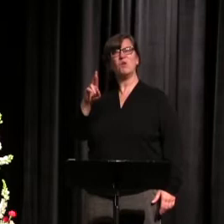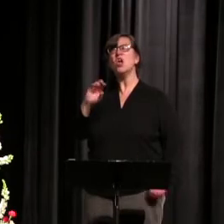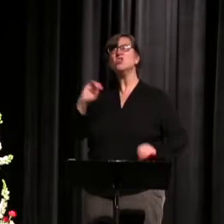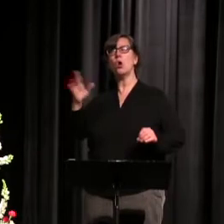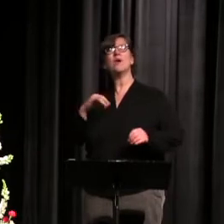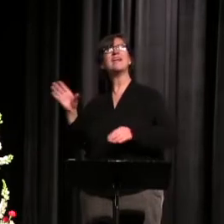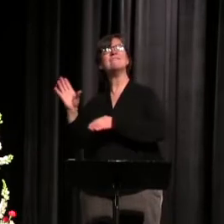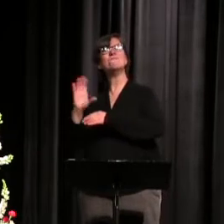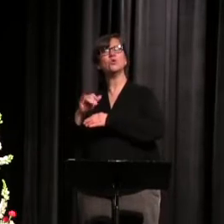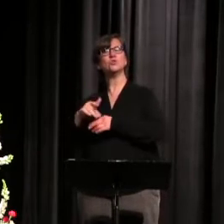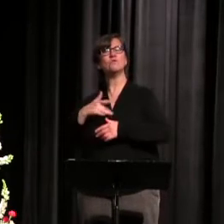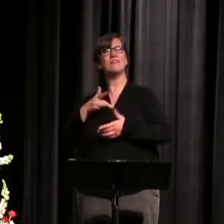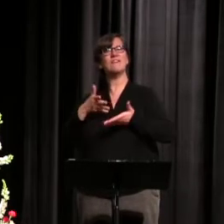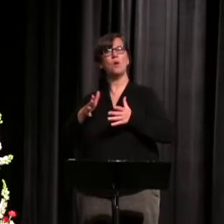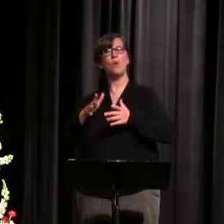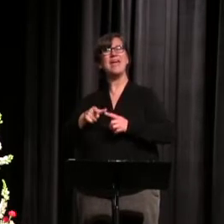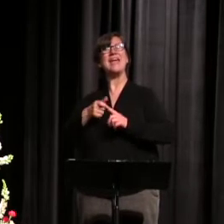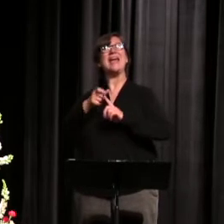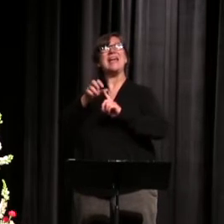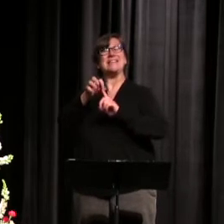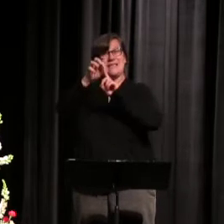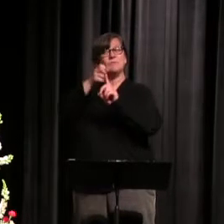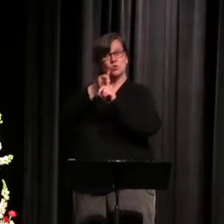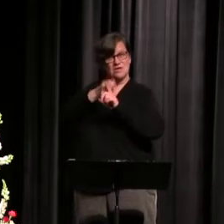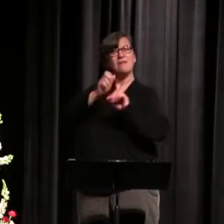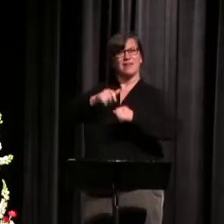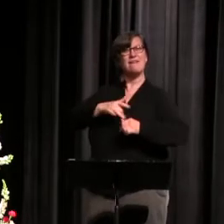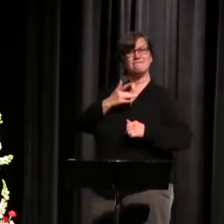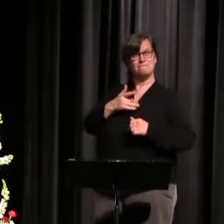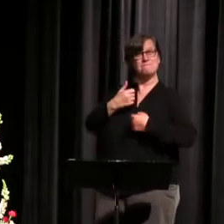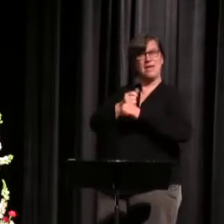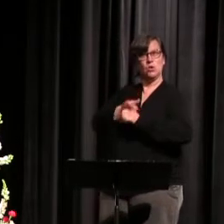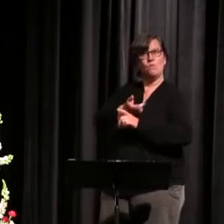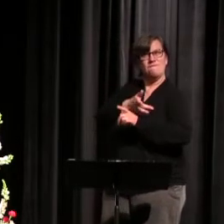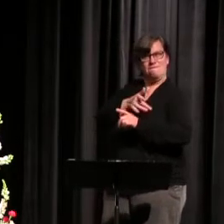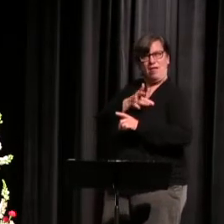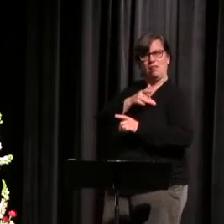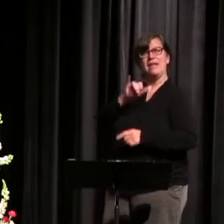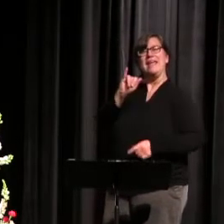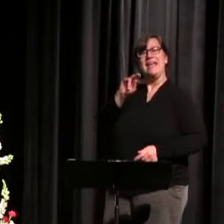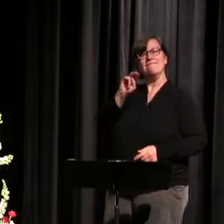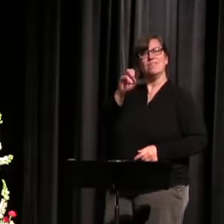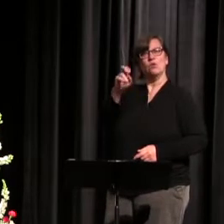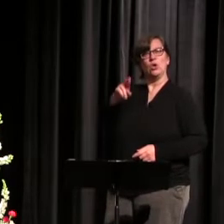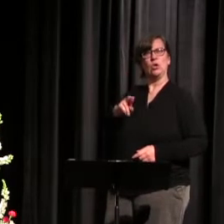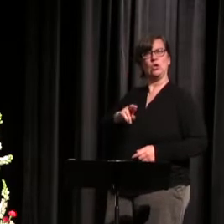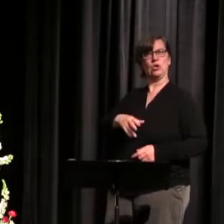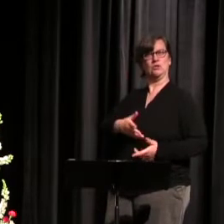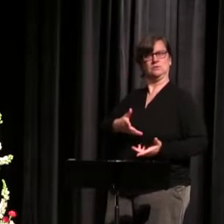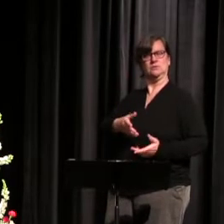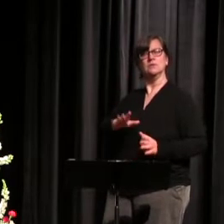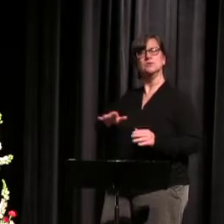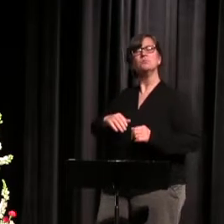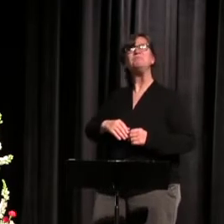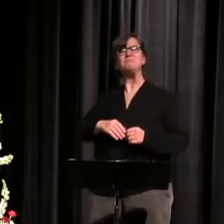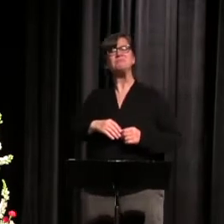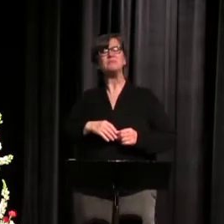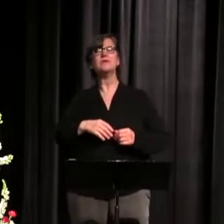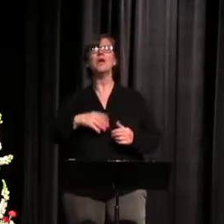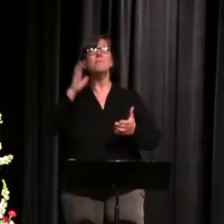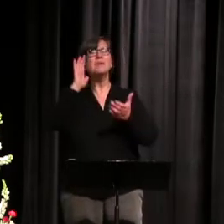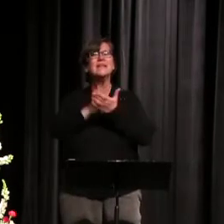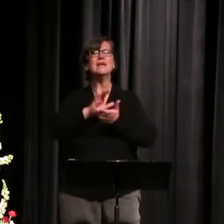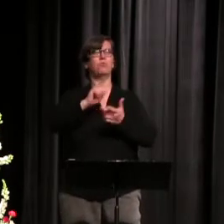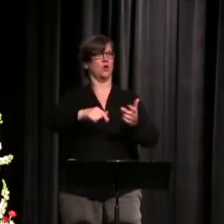Don't let others define who you are. Be who you are. Believe in what you feel. Embrace